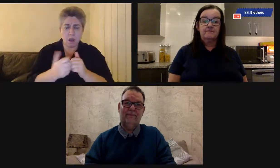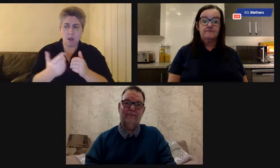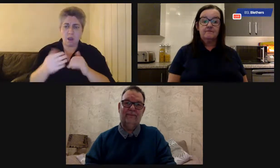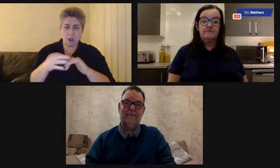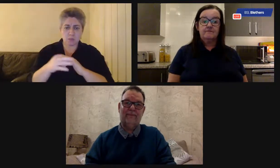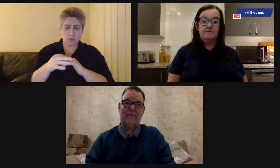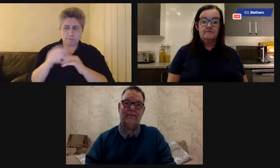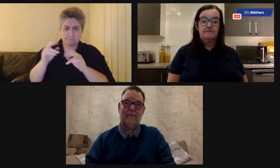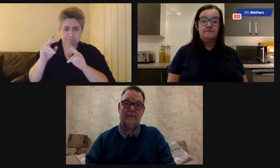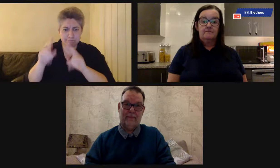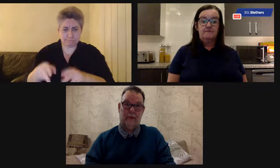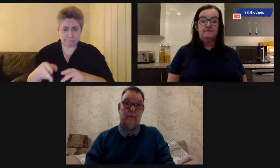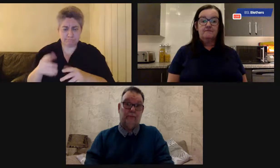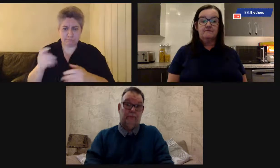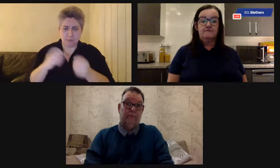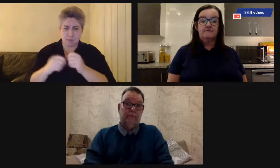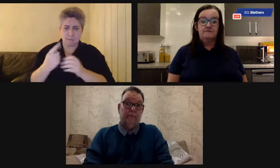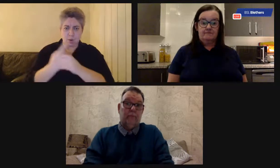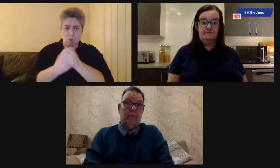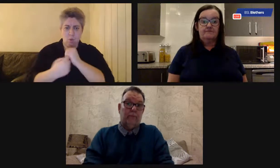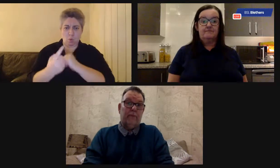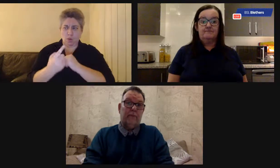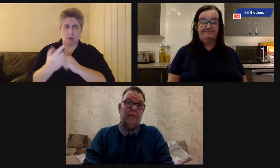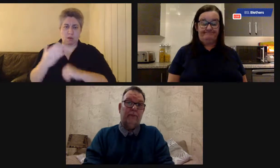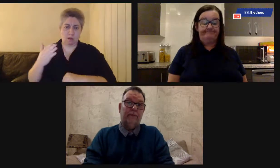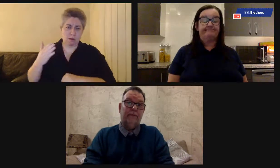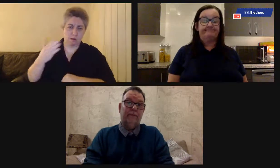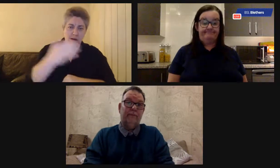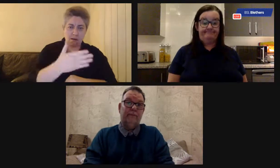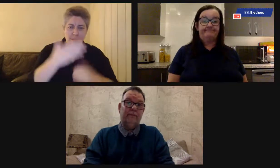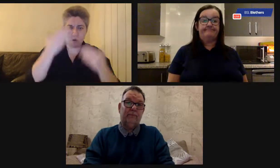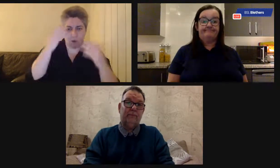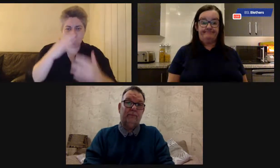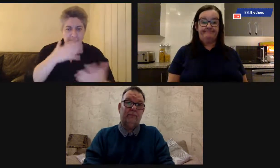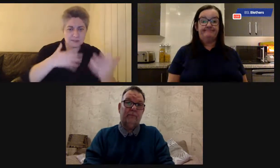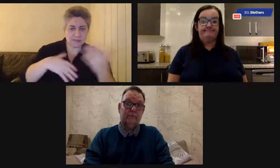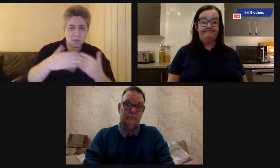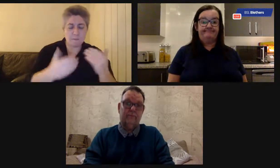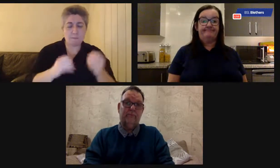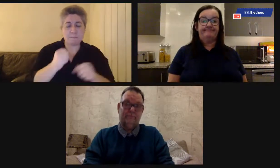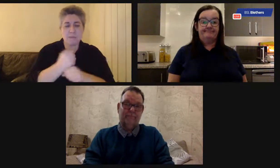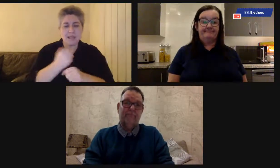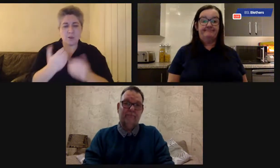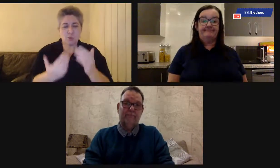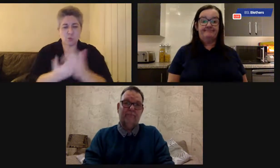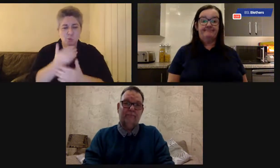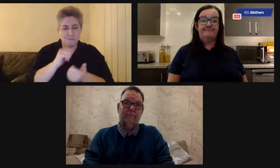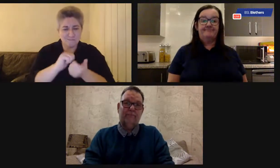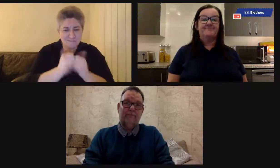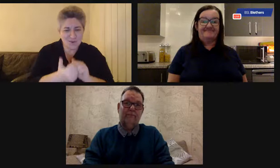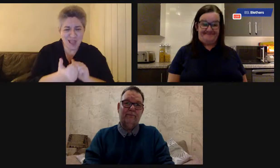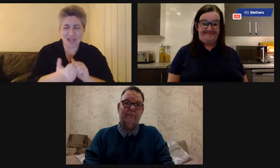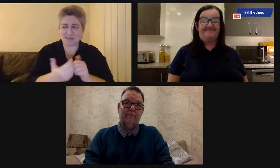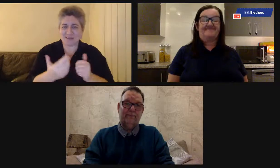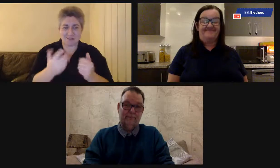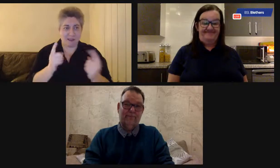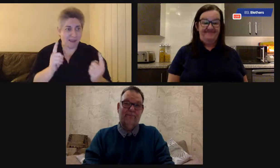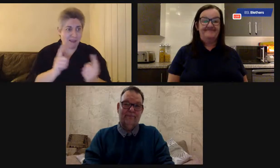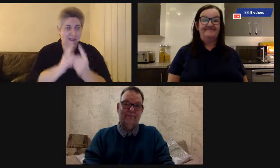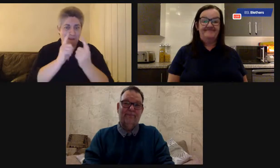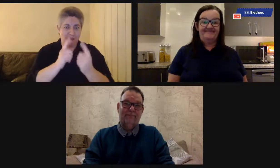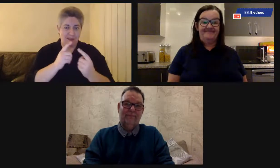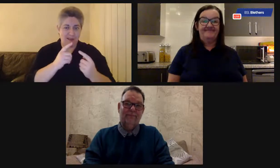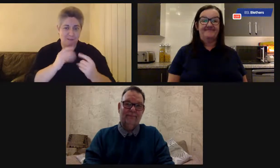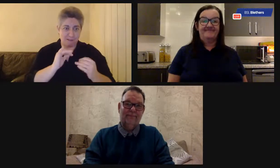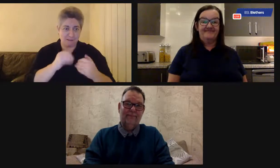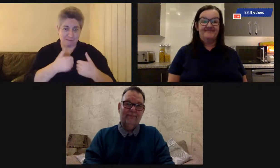doing great. There's, maybe their partners have passed away and they don't want to go on holiday